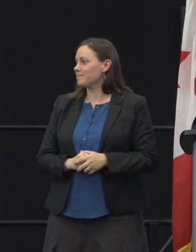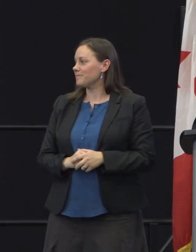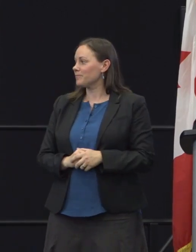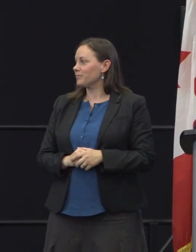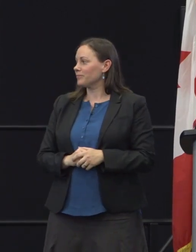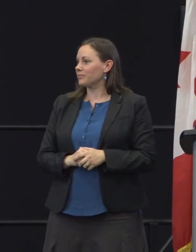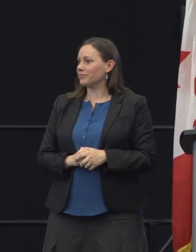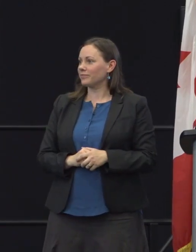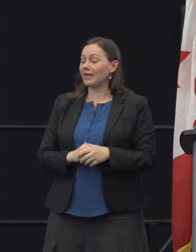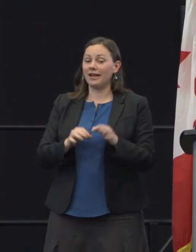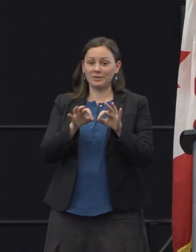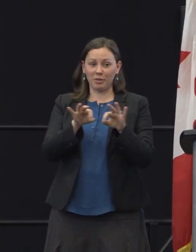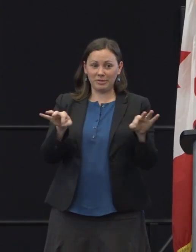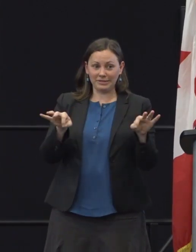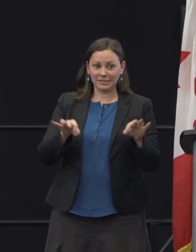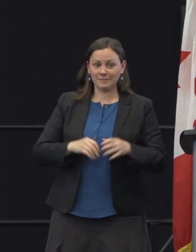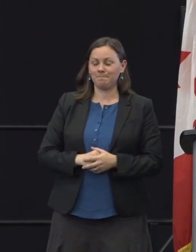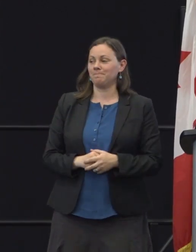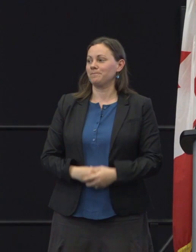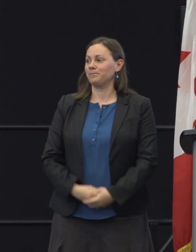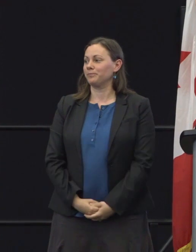and diplomas.